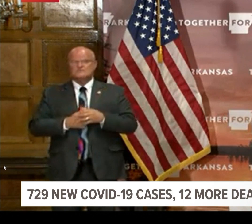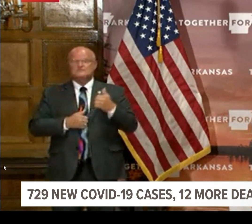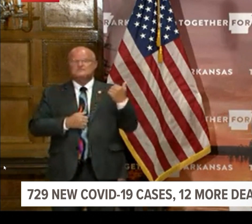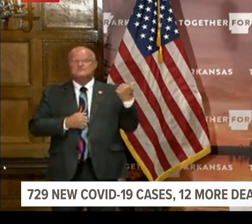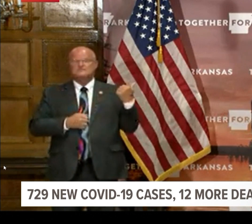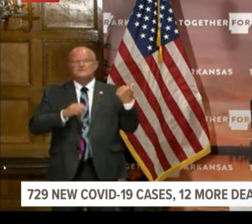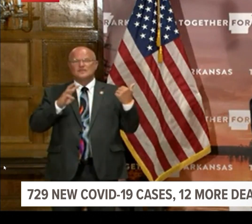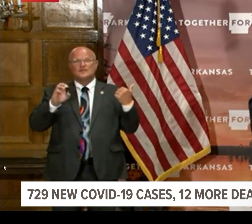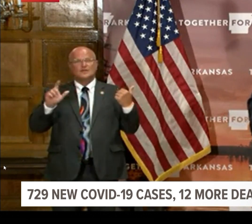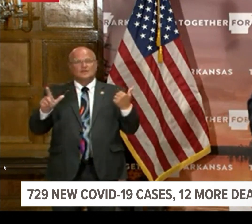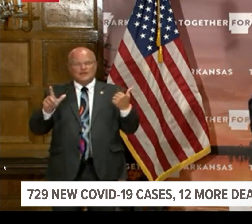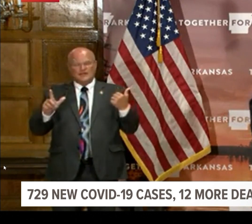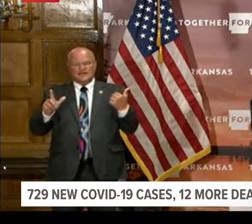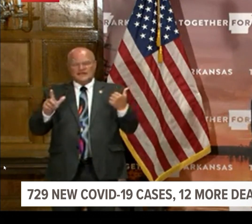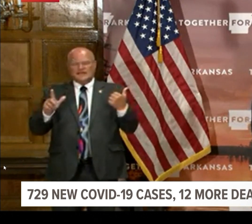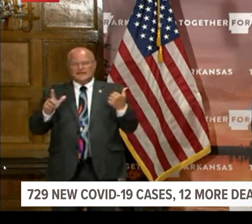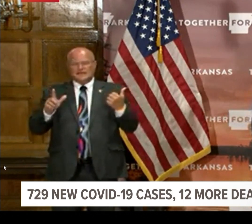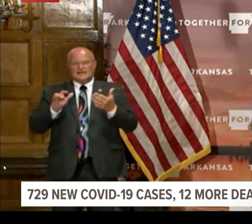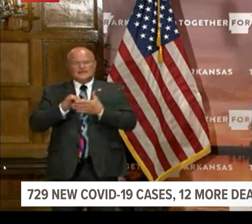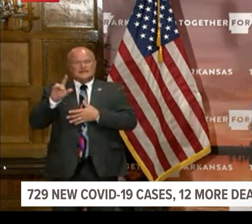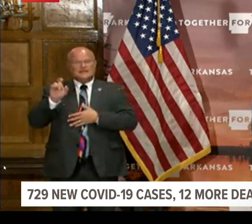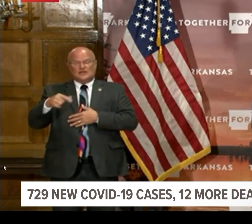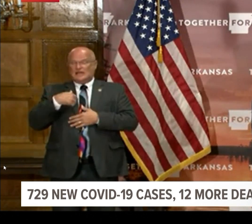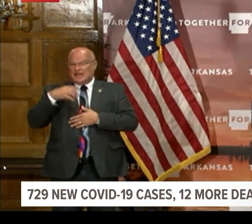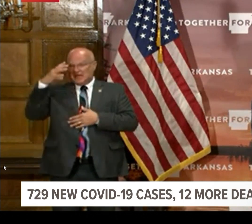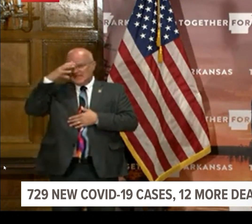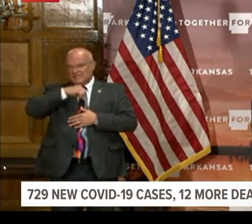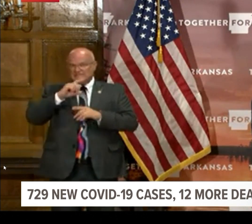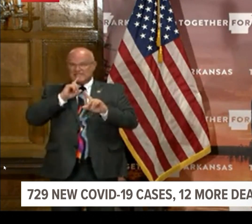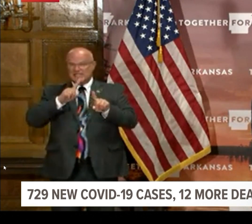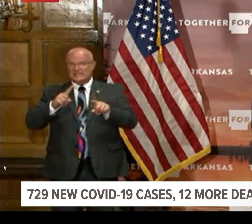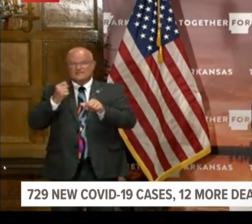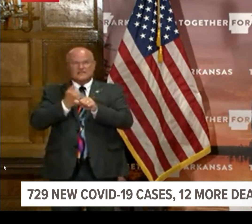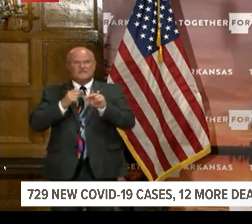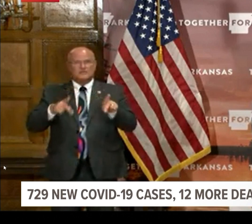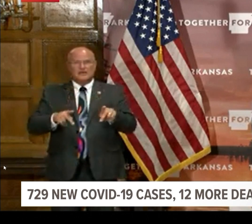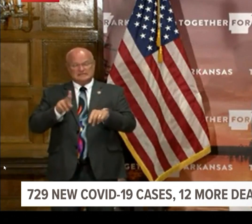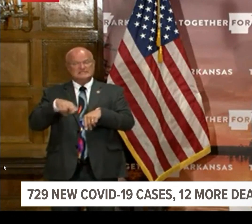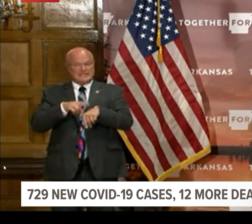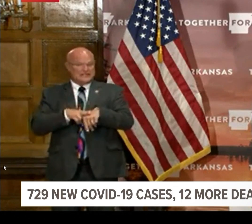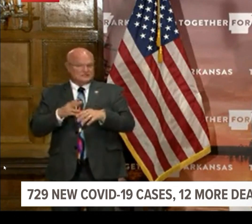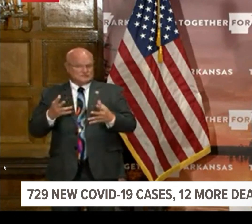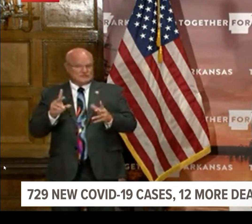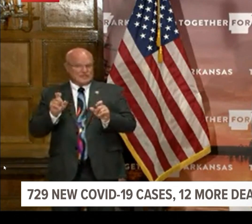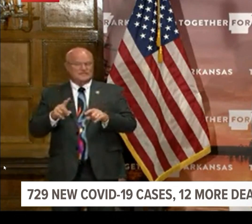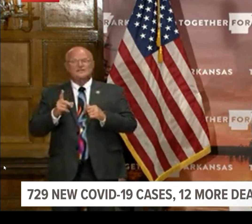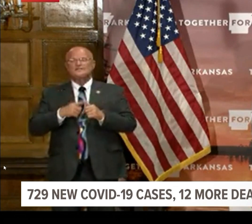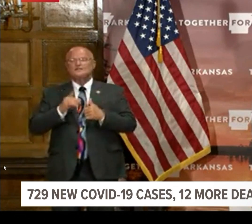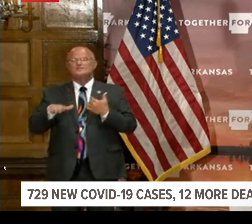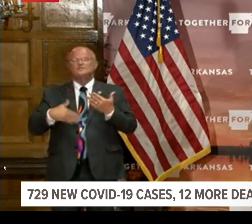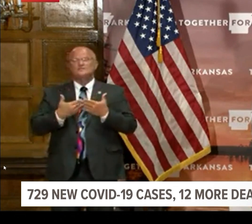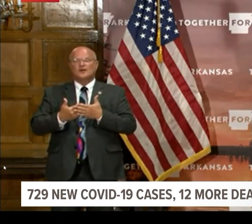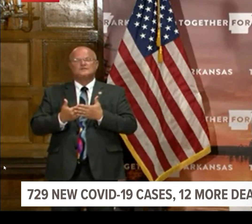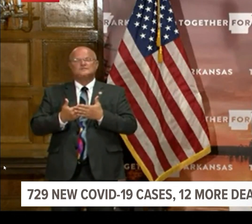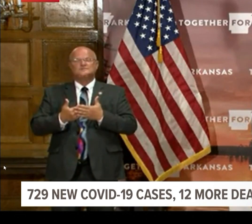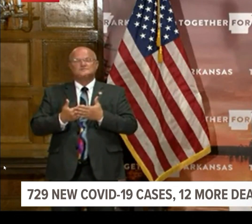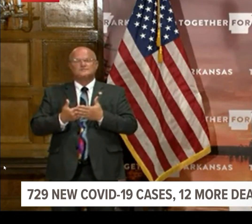Well, that's a question I guess is natural for everybody to ask. First of all, they